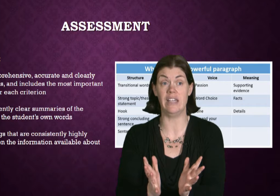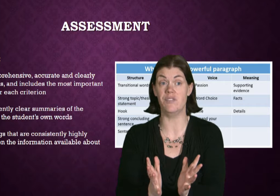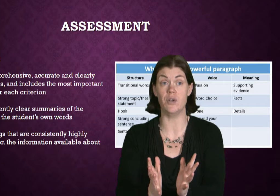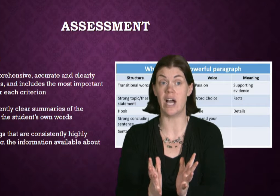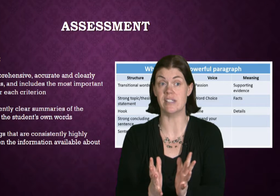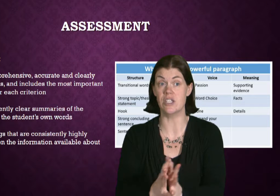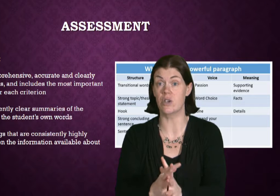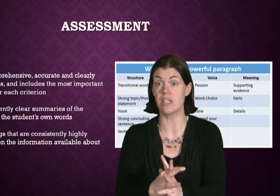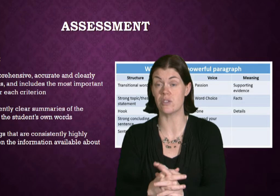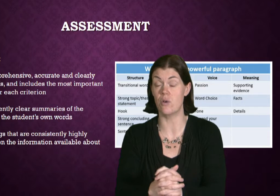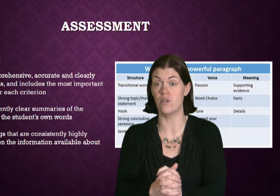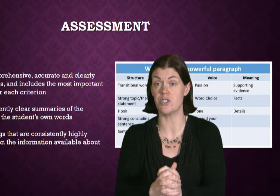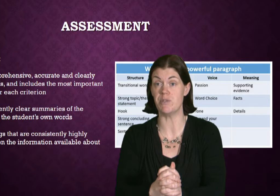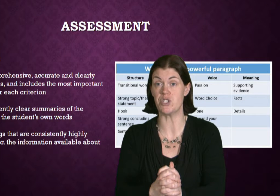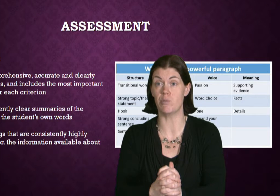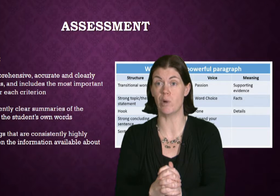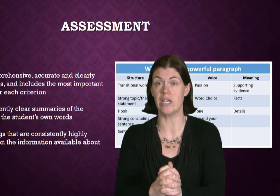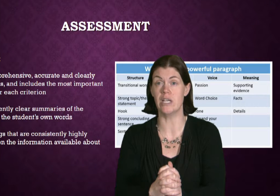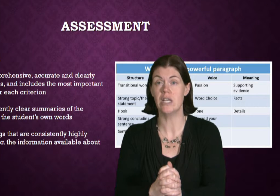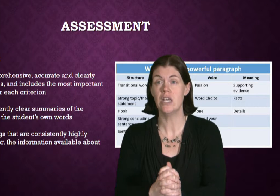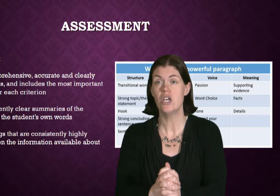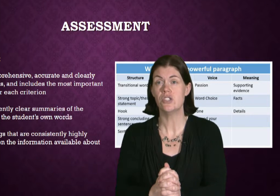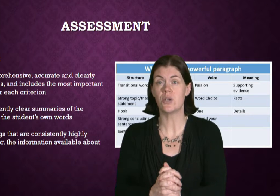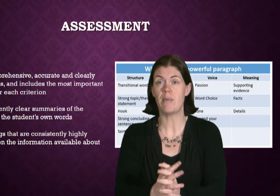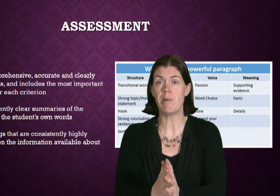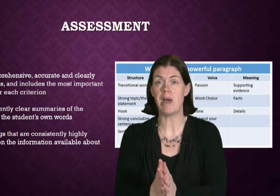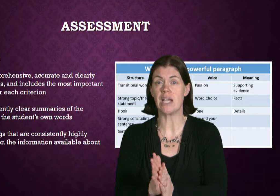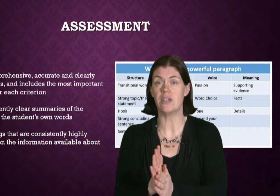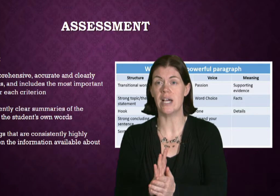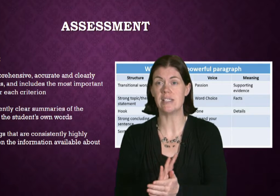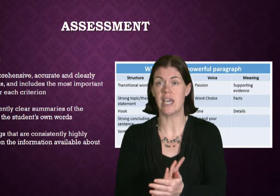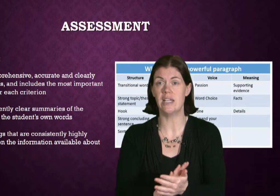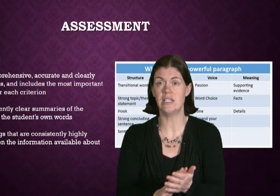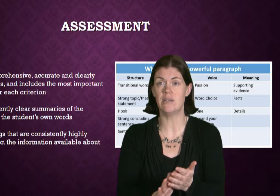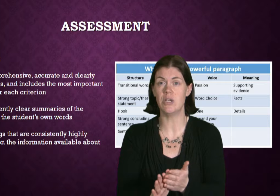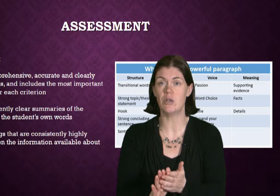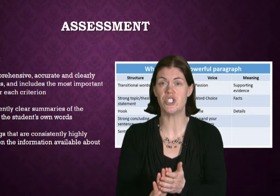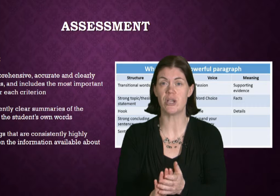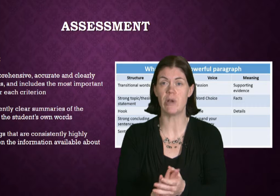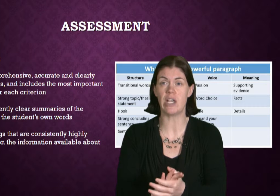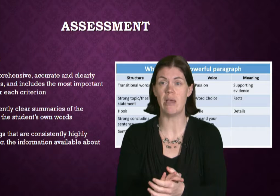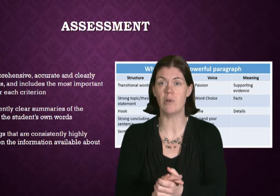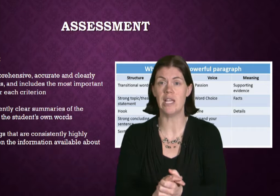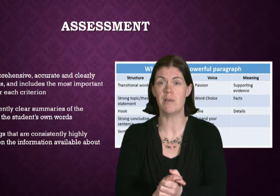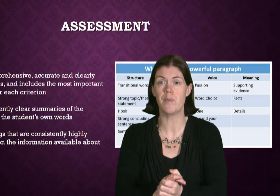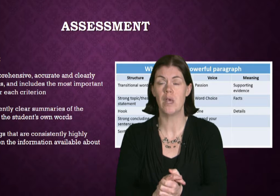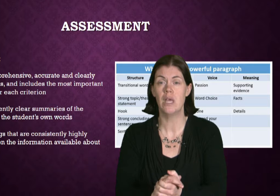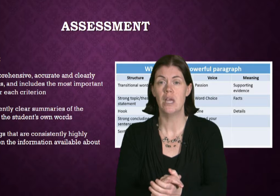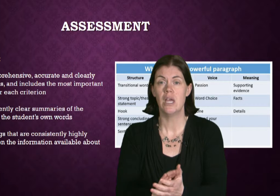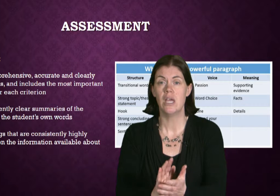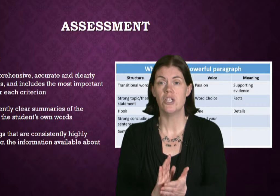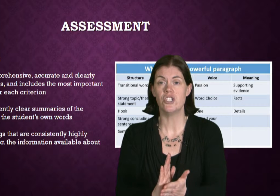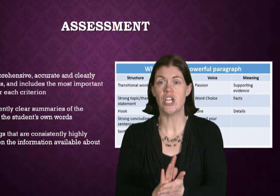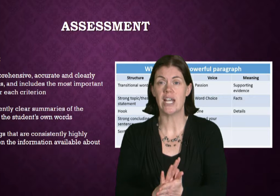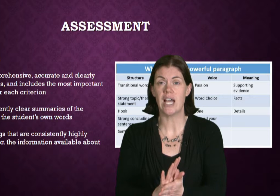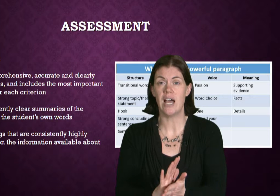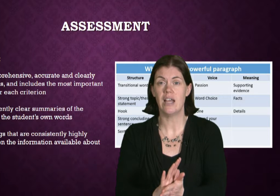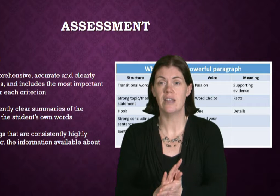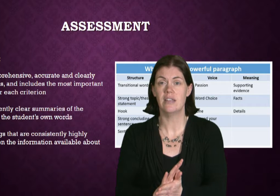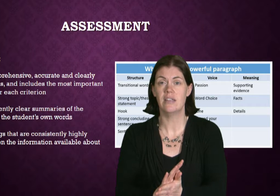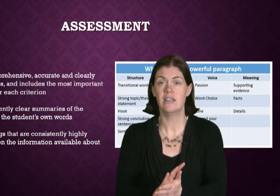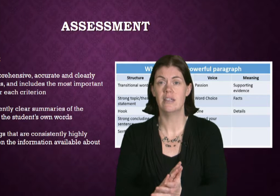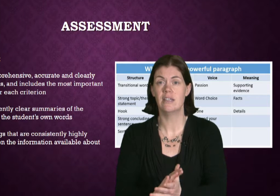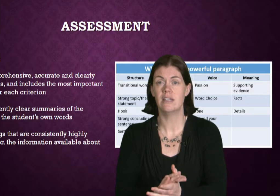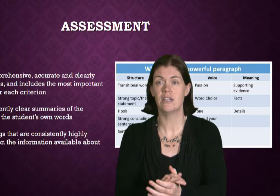I leave you guys and you guys go over to Mr. Borden. So come on back, you guys. Kaylin, give me a green check mark. Emery,